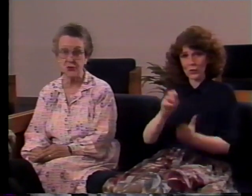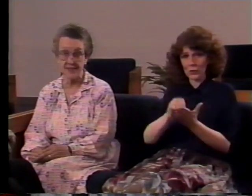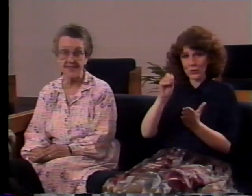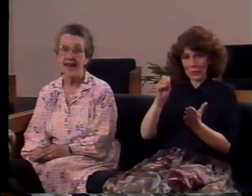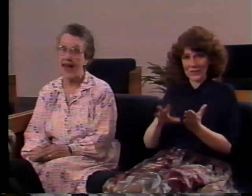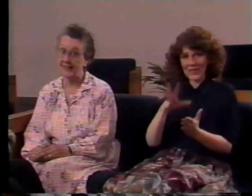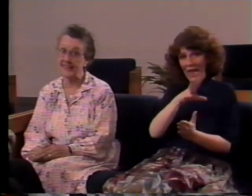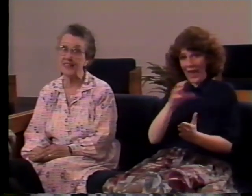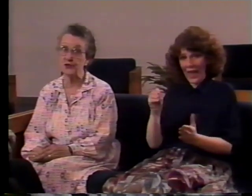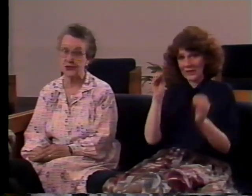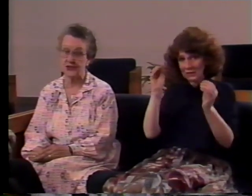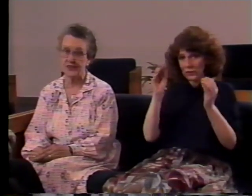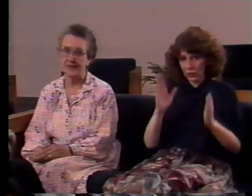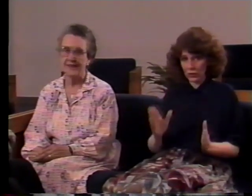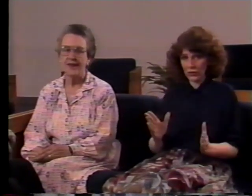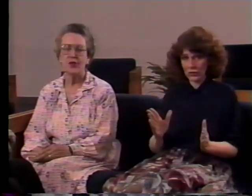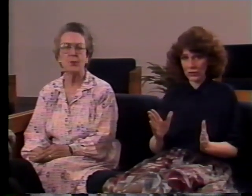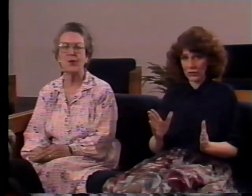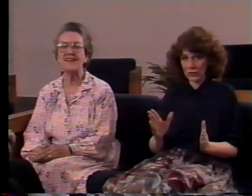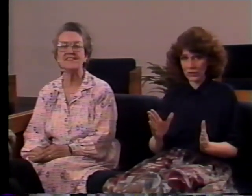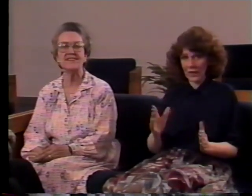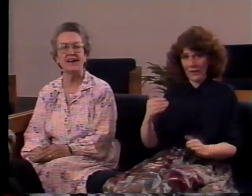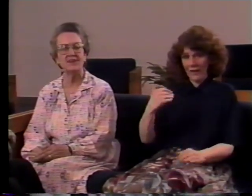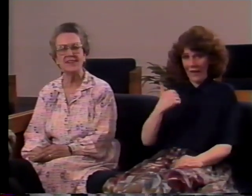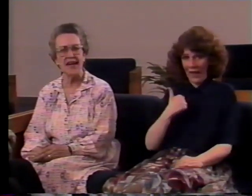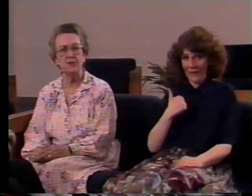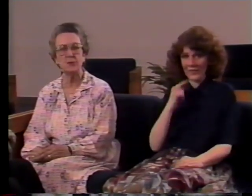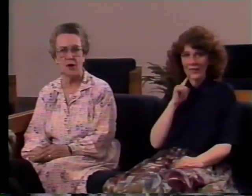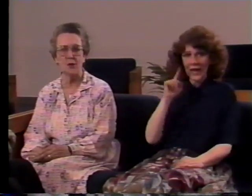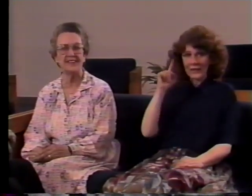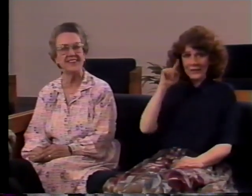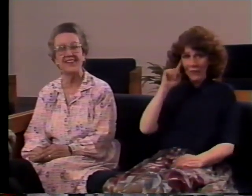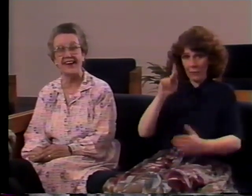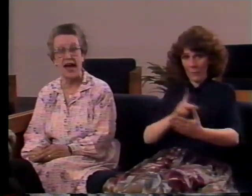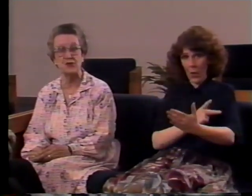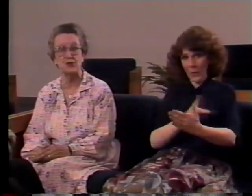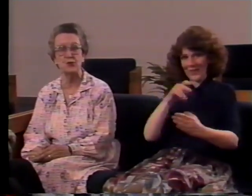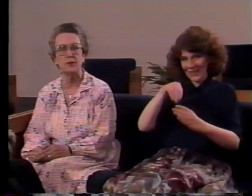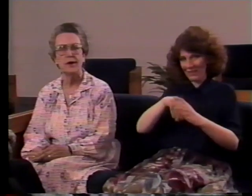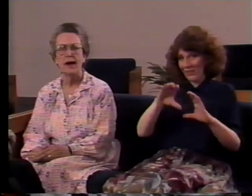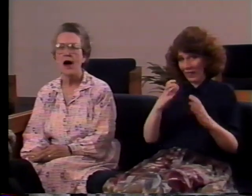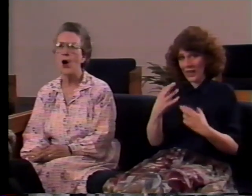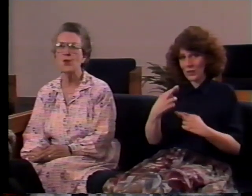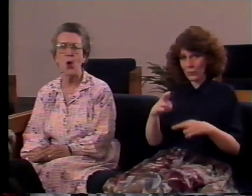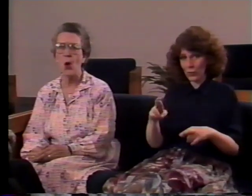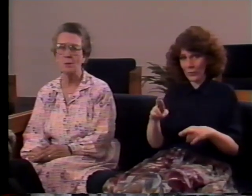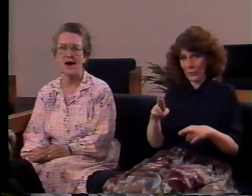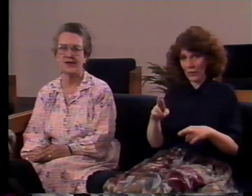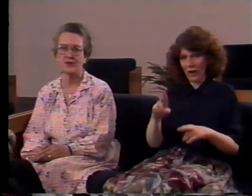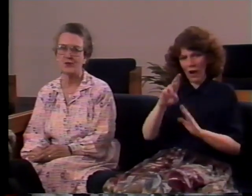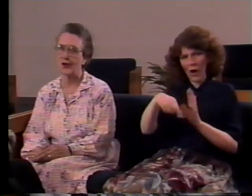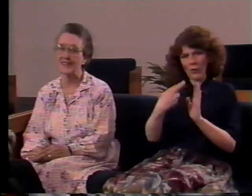students and teachers, the presence of a deaf poet in the classroom, a role model for us